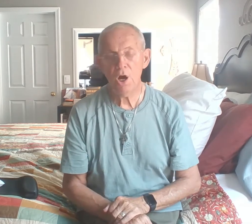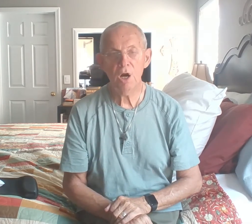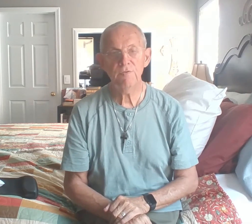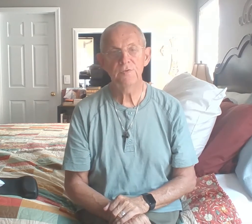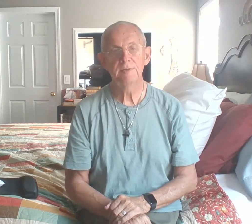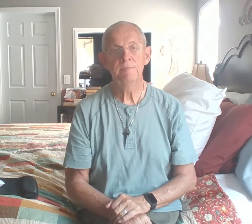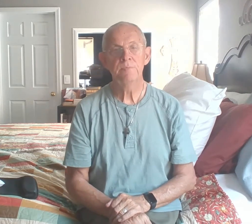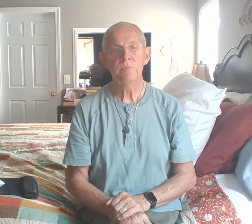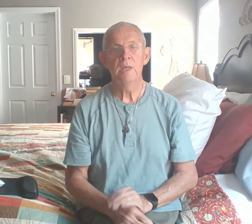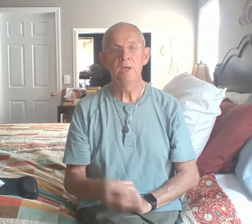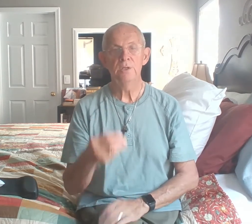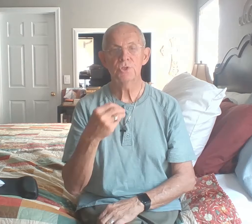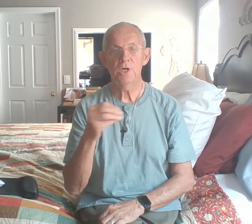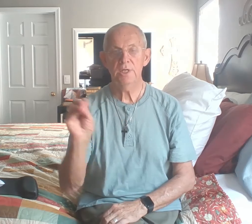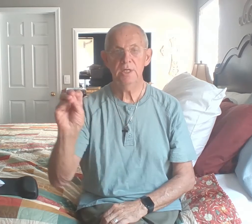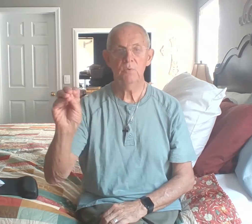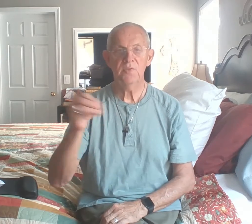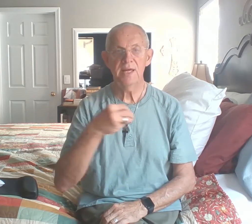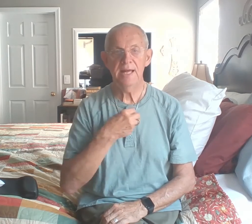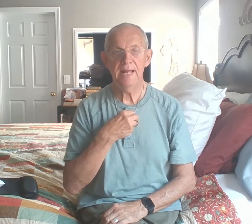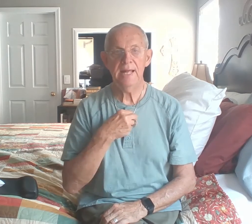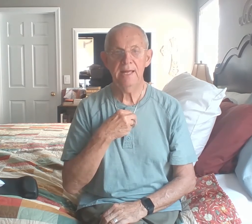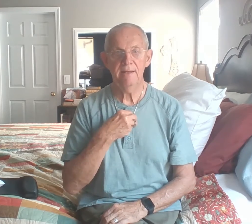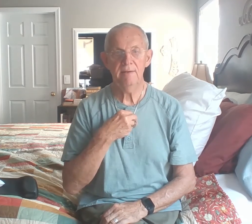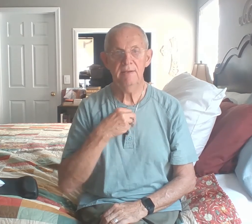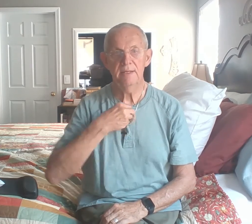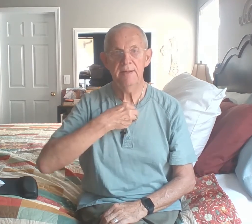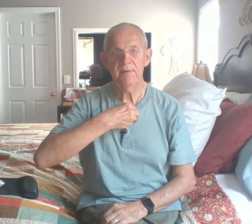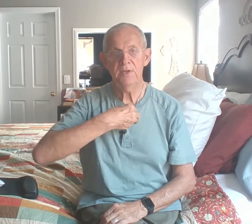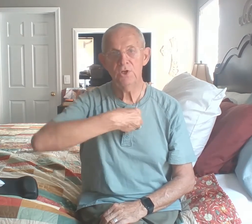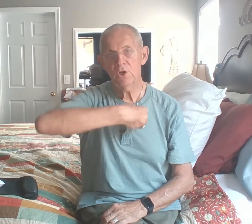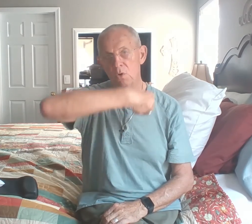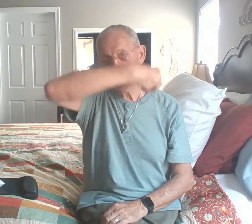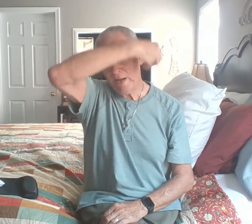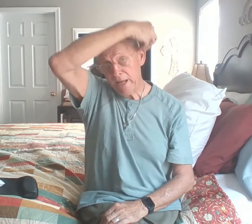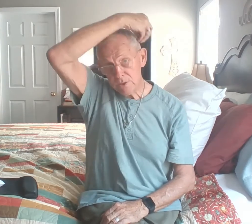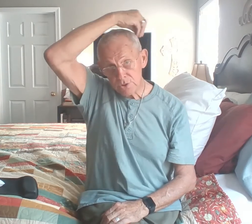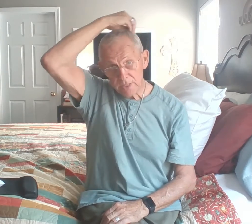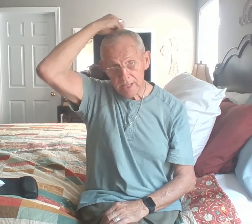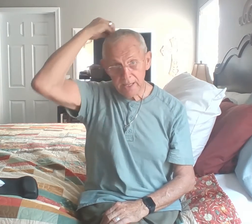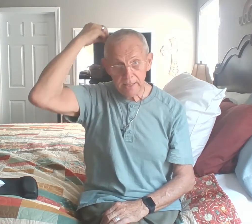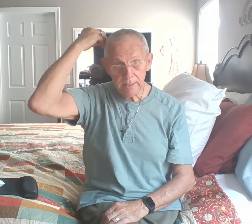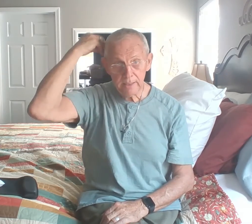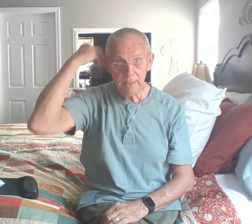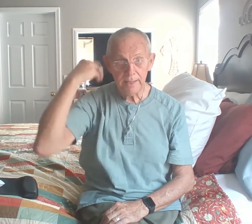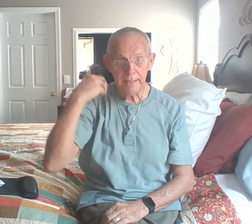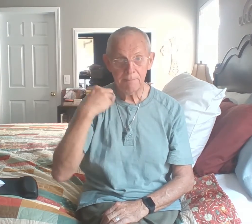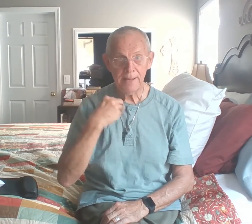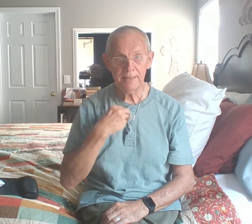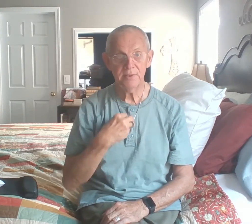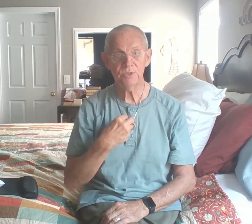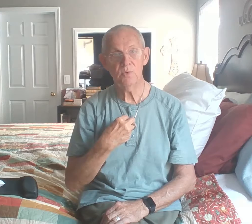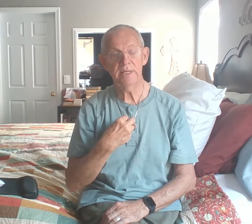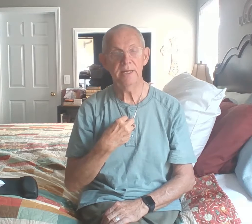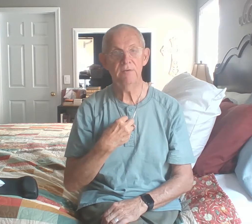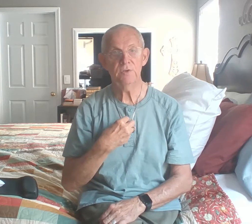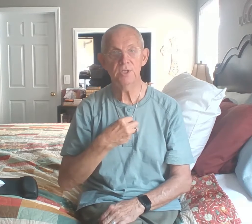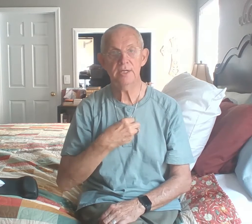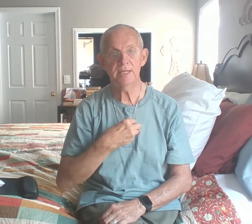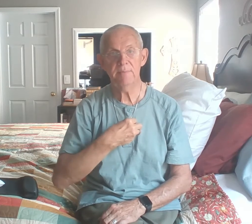Scarf, you start here with the A hand, and then you go around your head and back this way. Now, if you're talking about you're